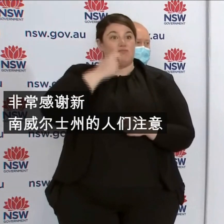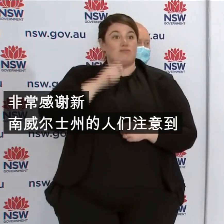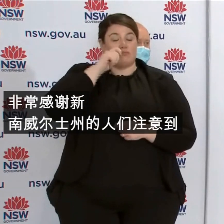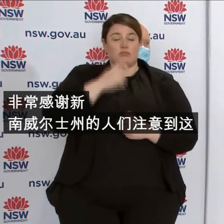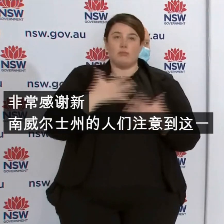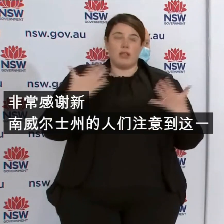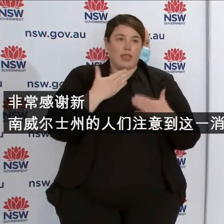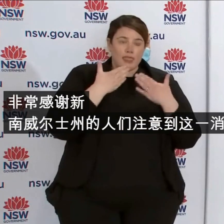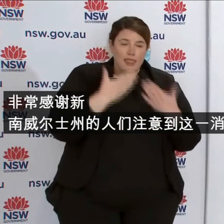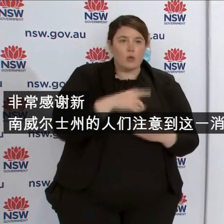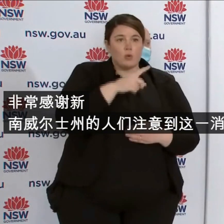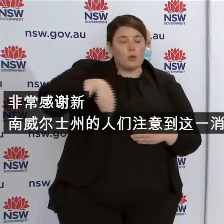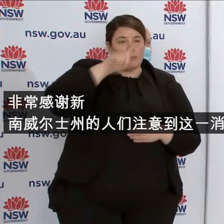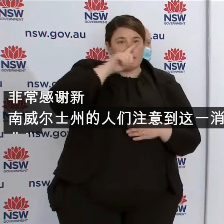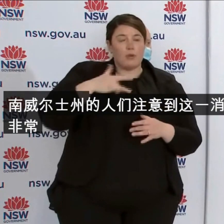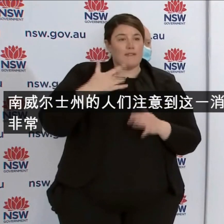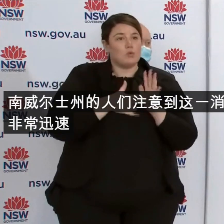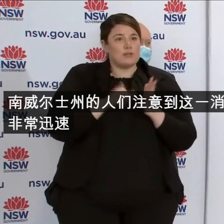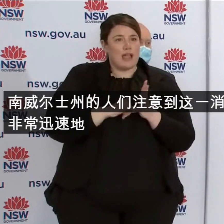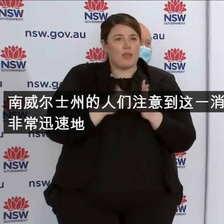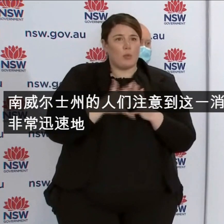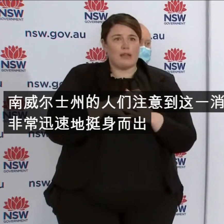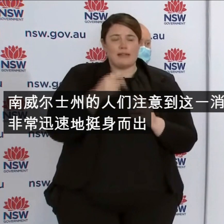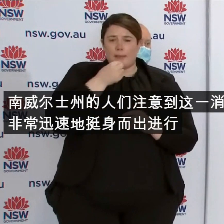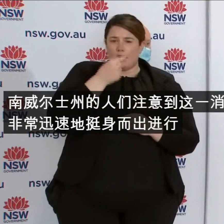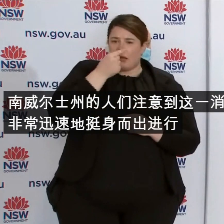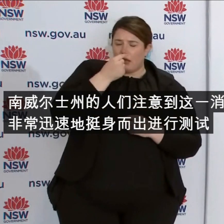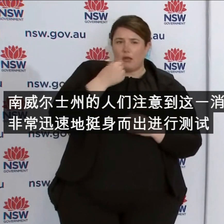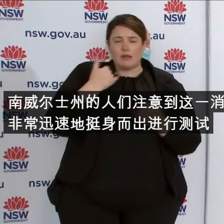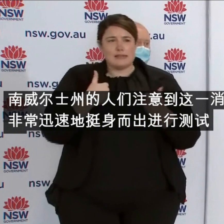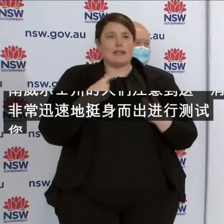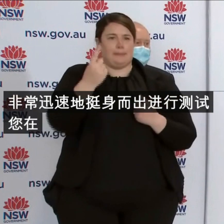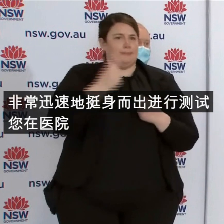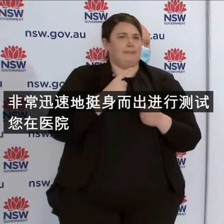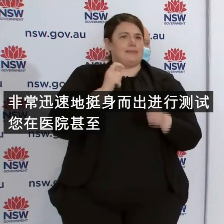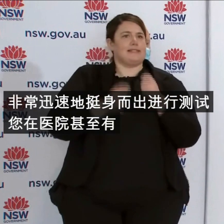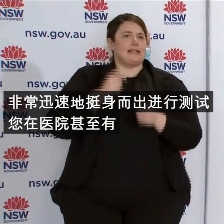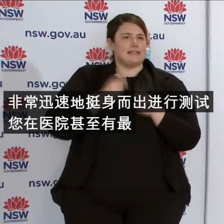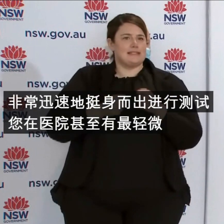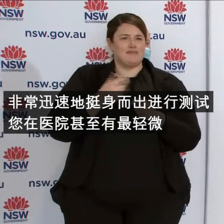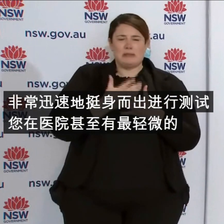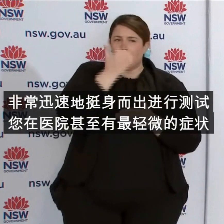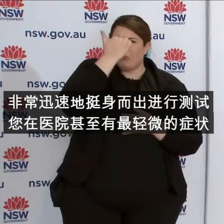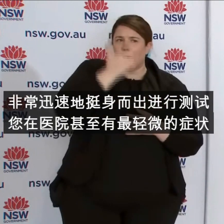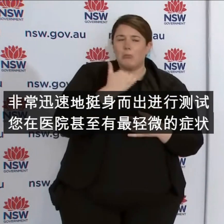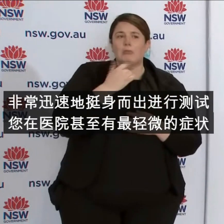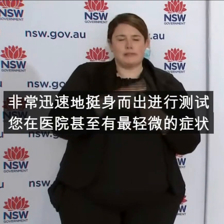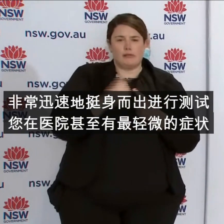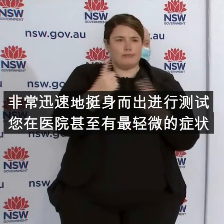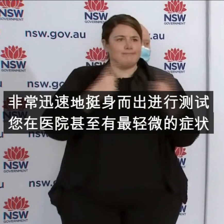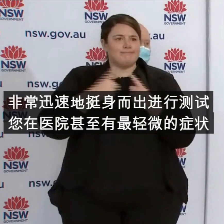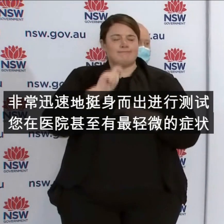Wales for heeding that message around coming forward for testing very promptly if you have even the mildest of